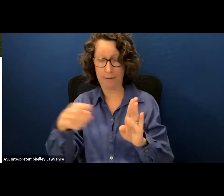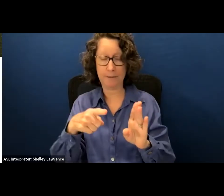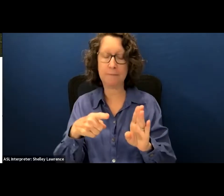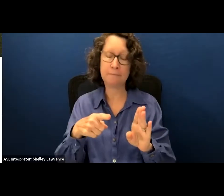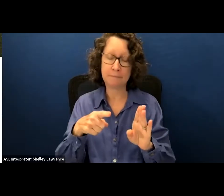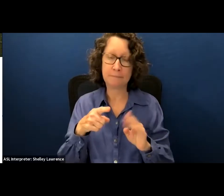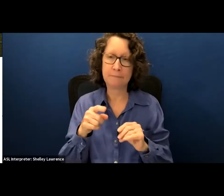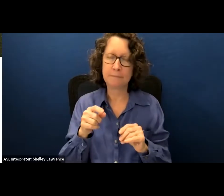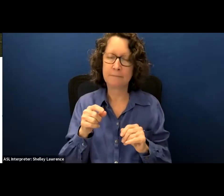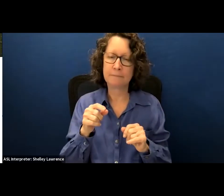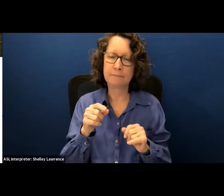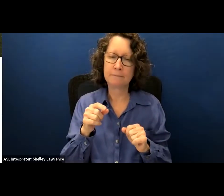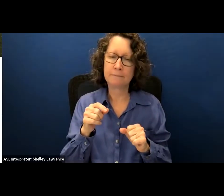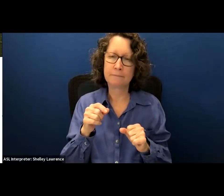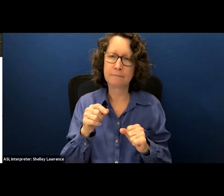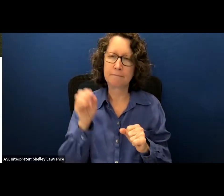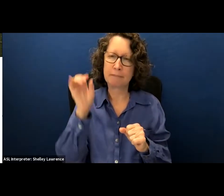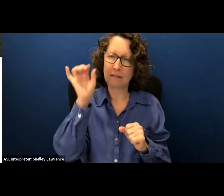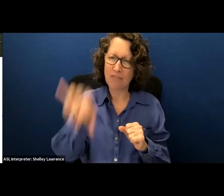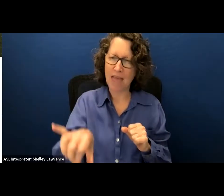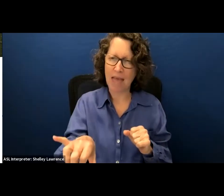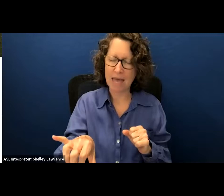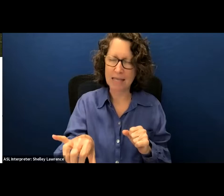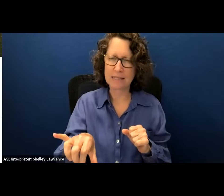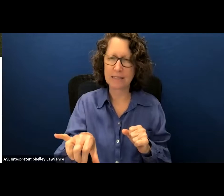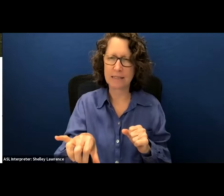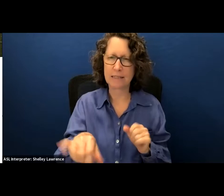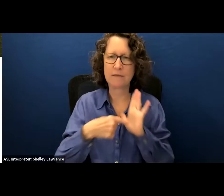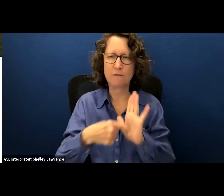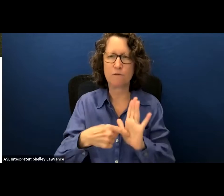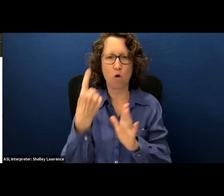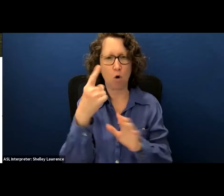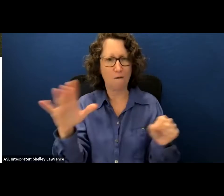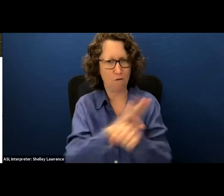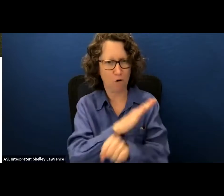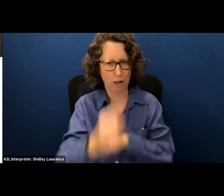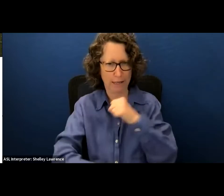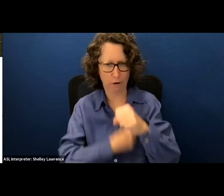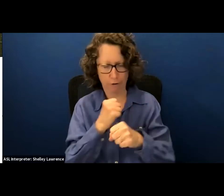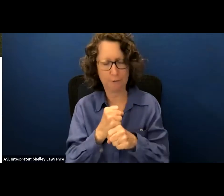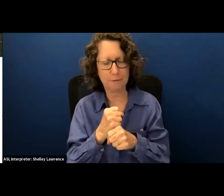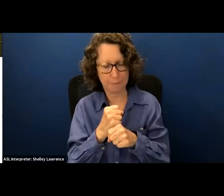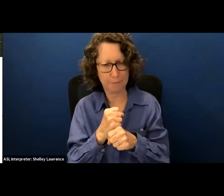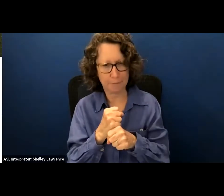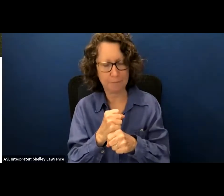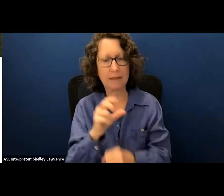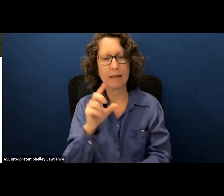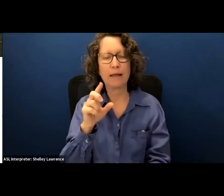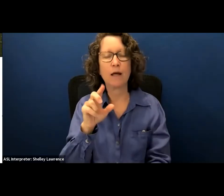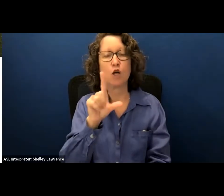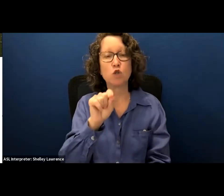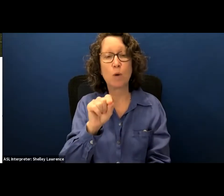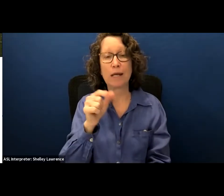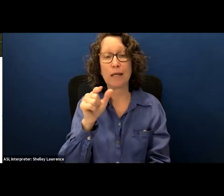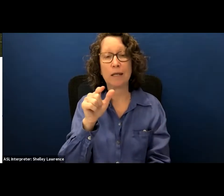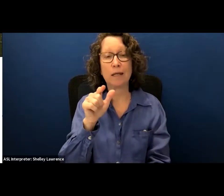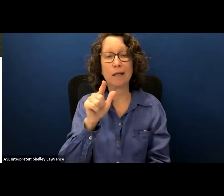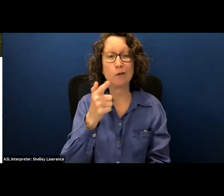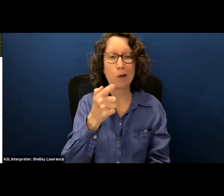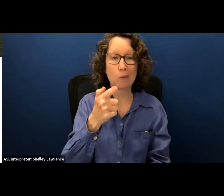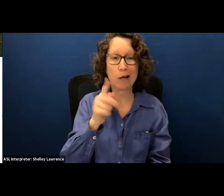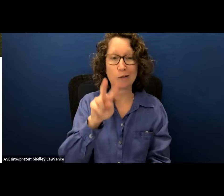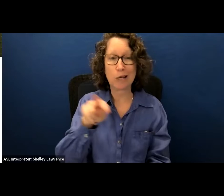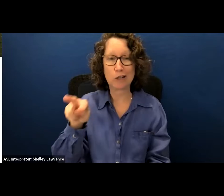is, that is for a full year. The data for 21-22